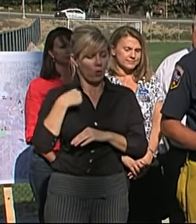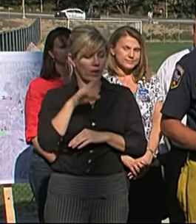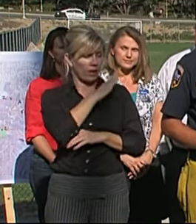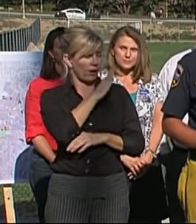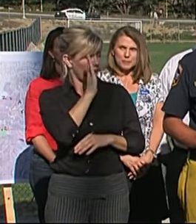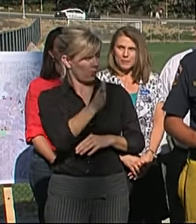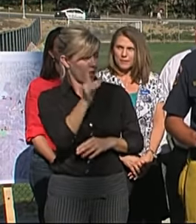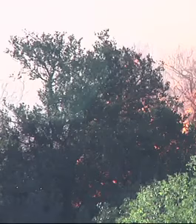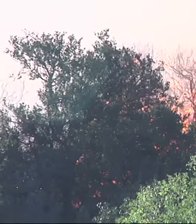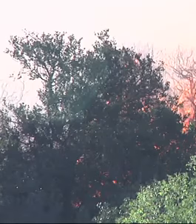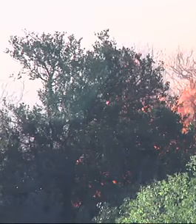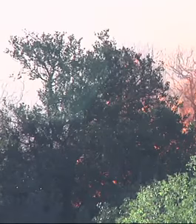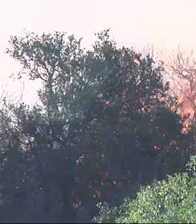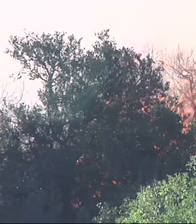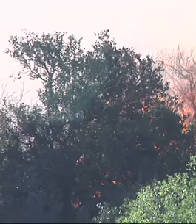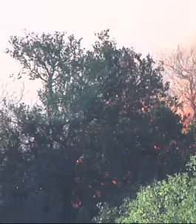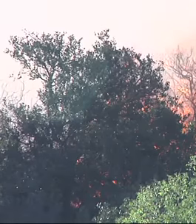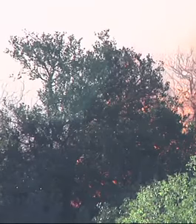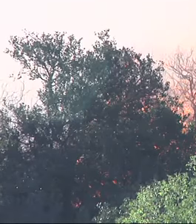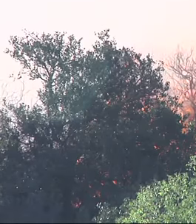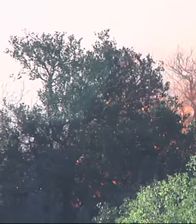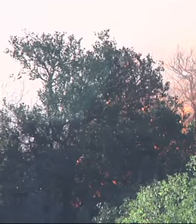repopulate based on safety.